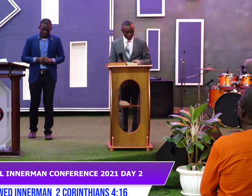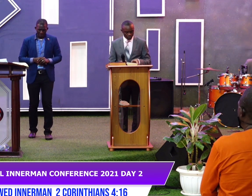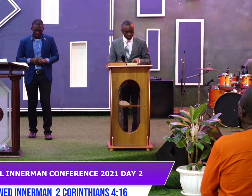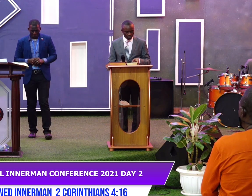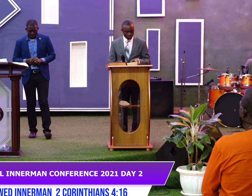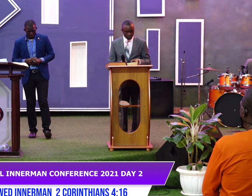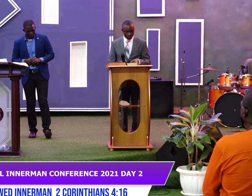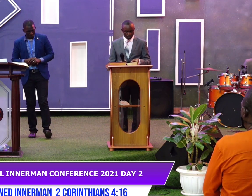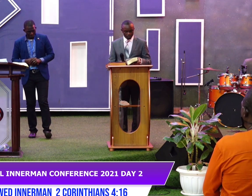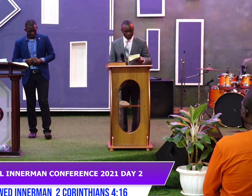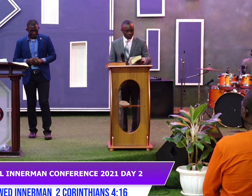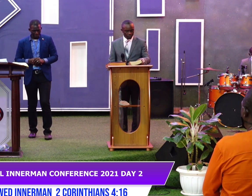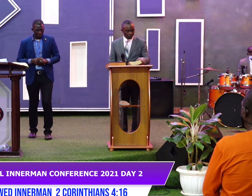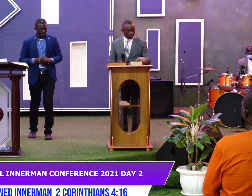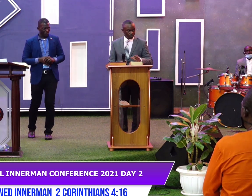Tompitanga kumbulo